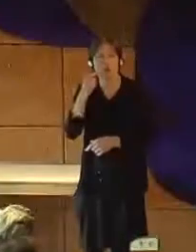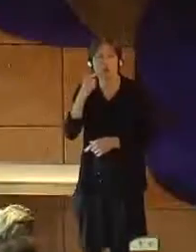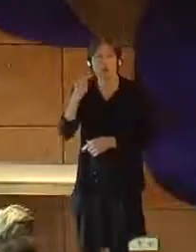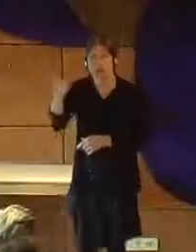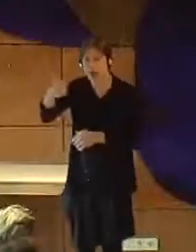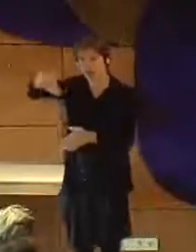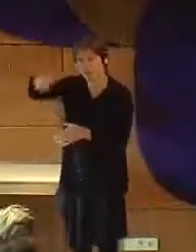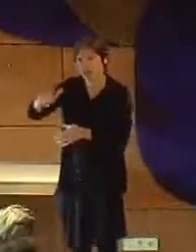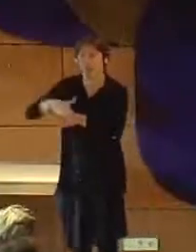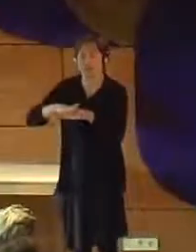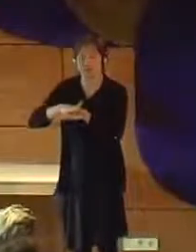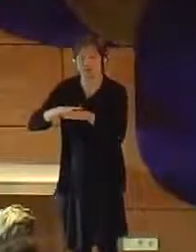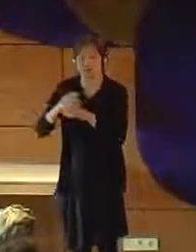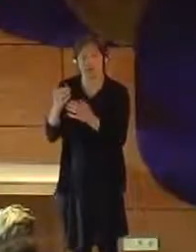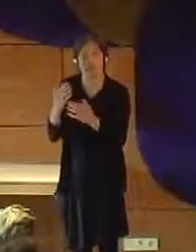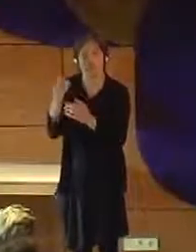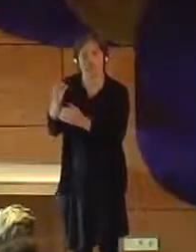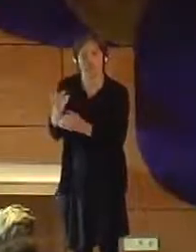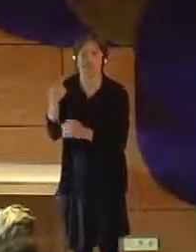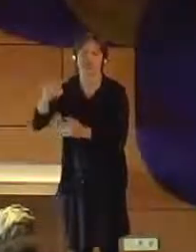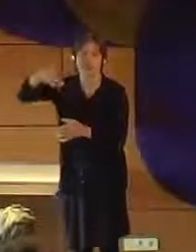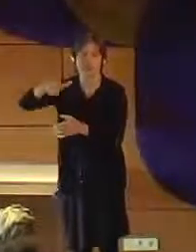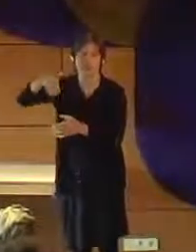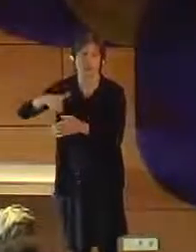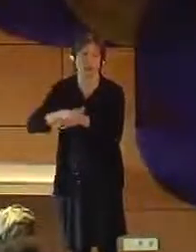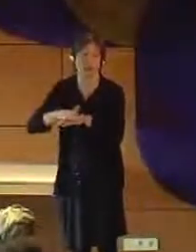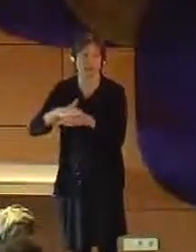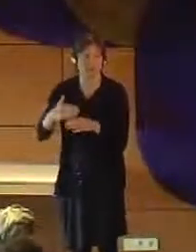But I'd work about 2 pumps being about right.